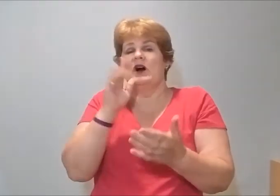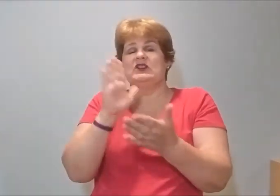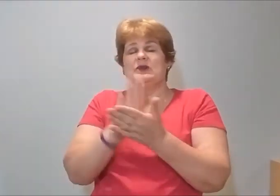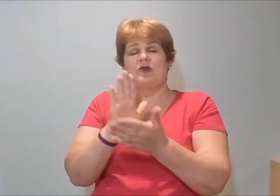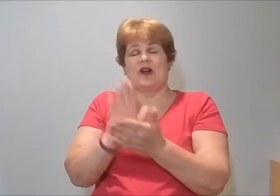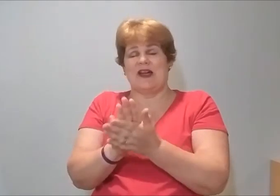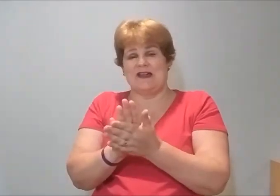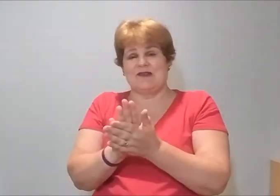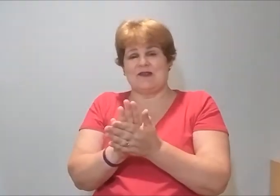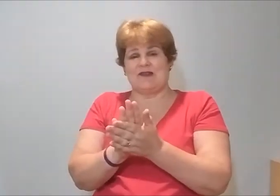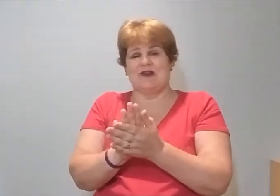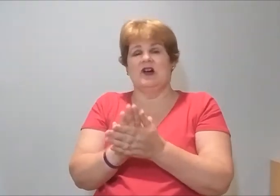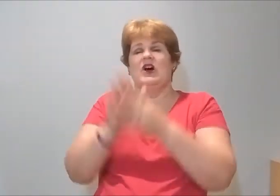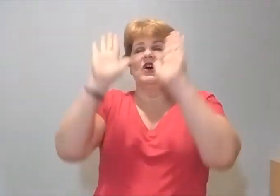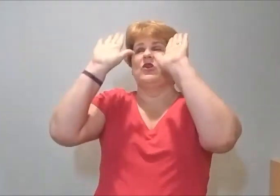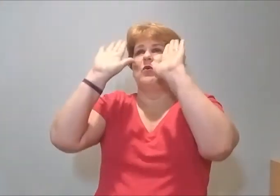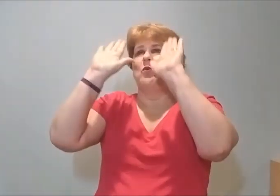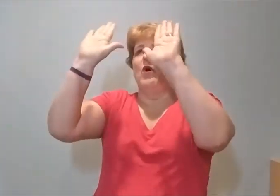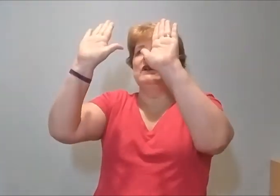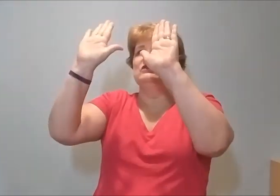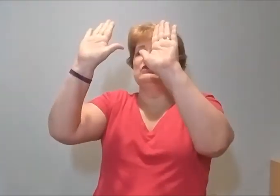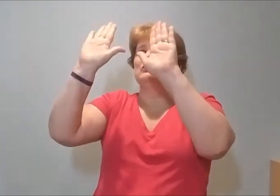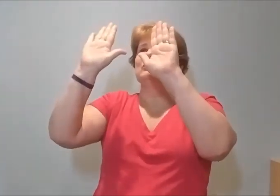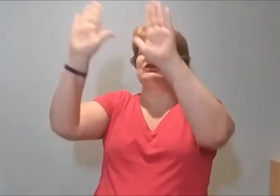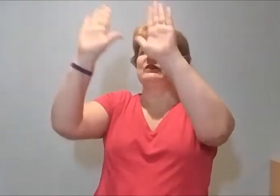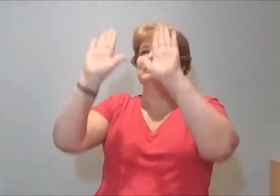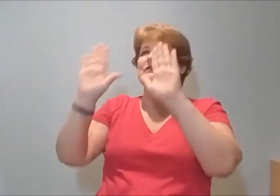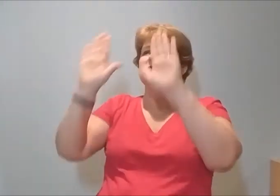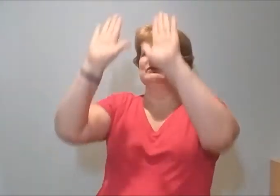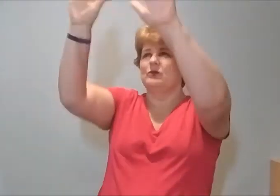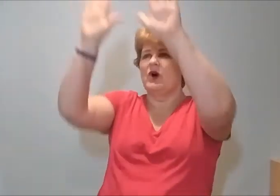to praise the wonders